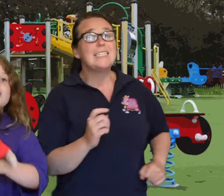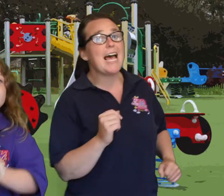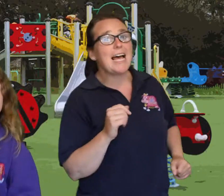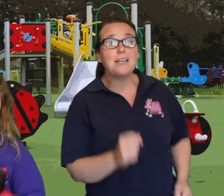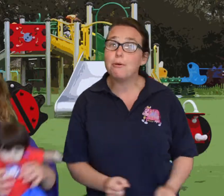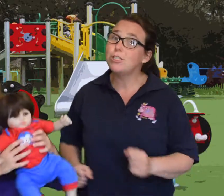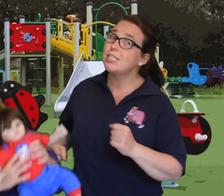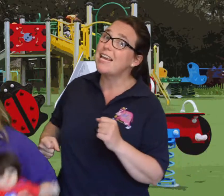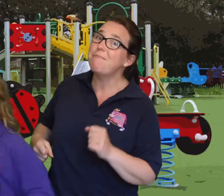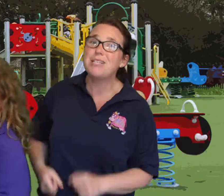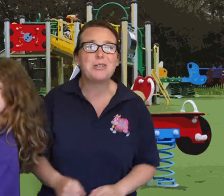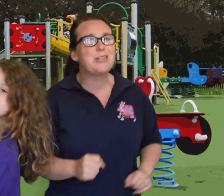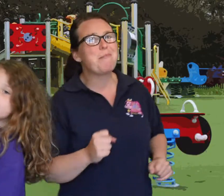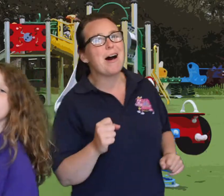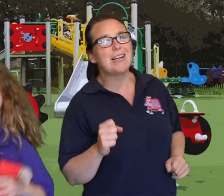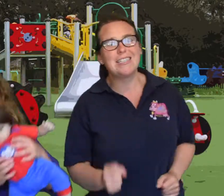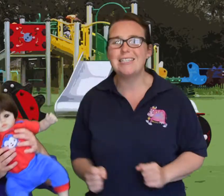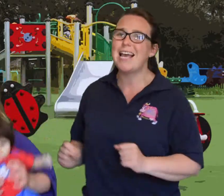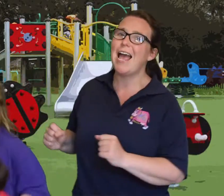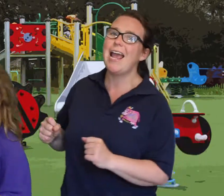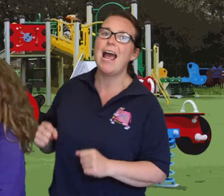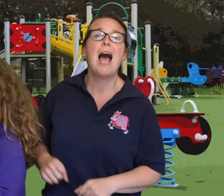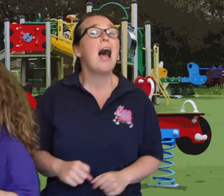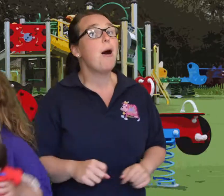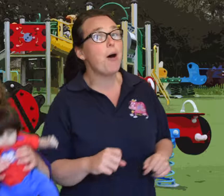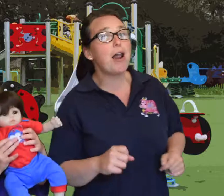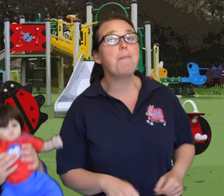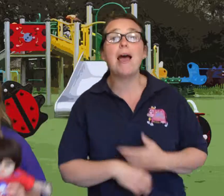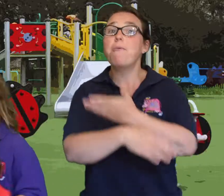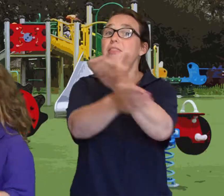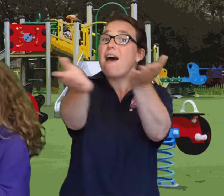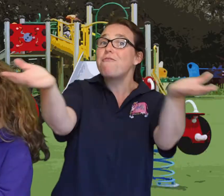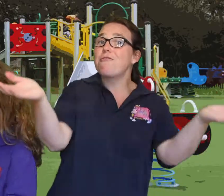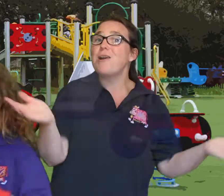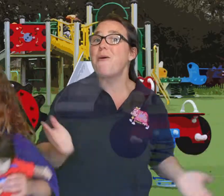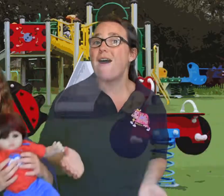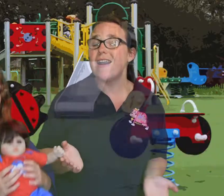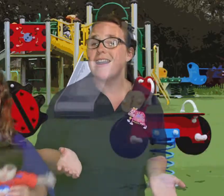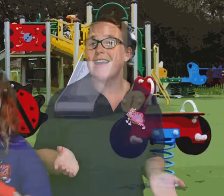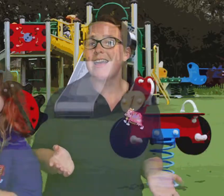Daddy, won't you take me to the park today? I wanna play with everyone.